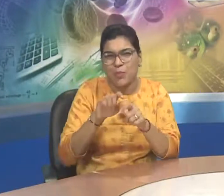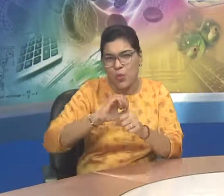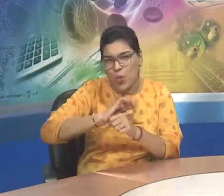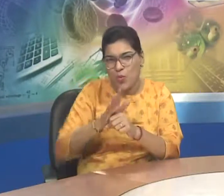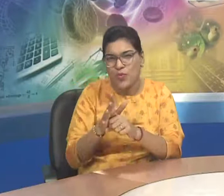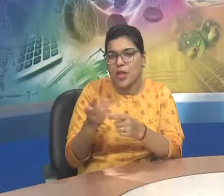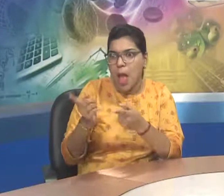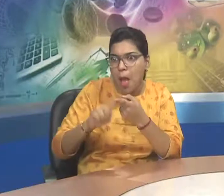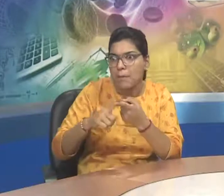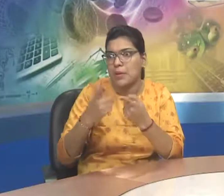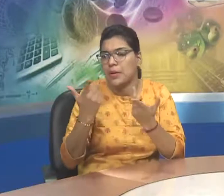worldwide.